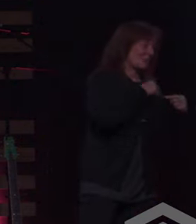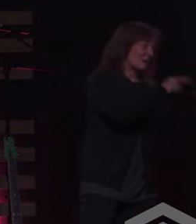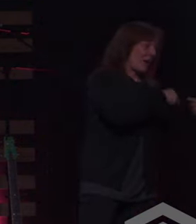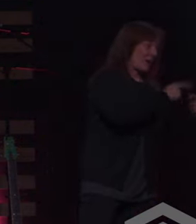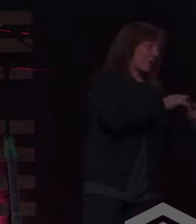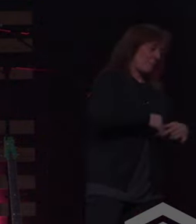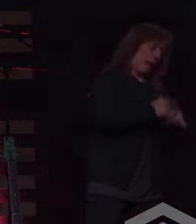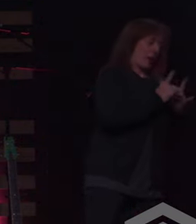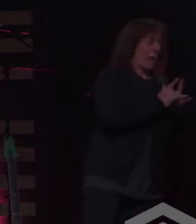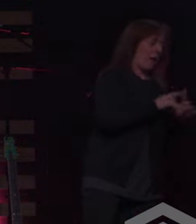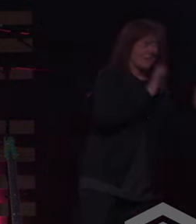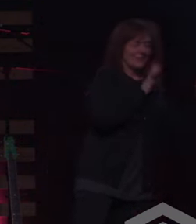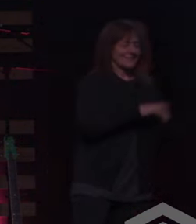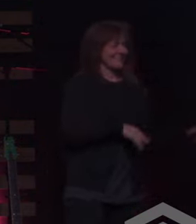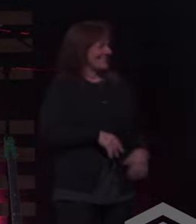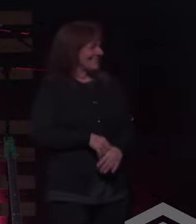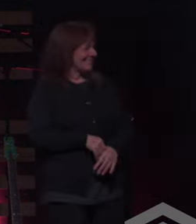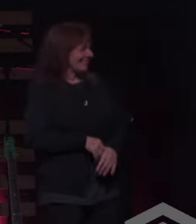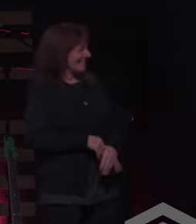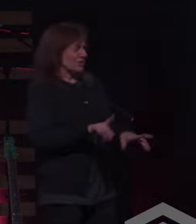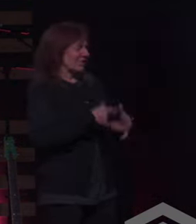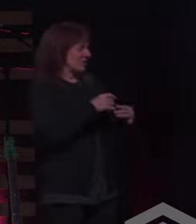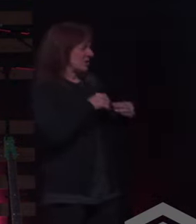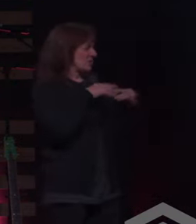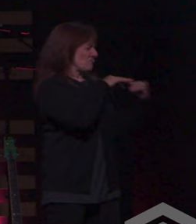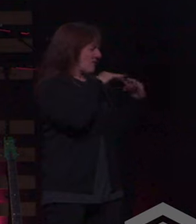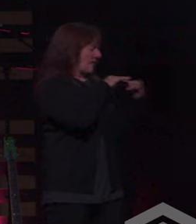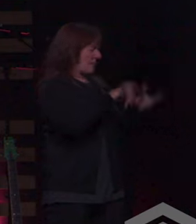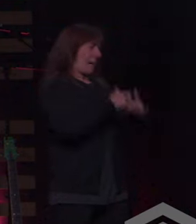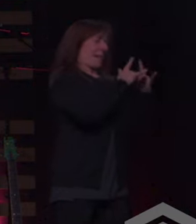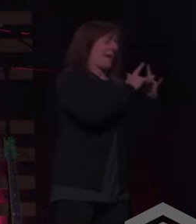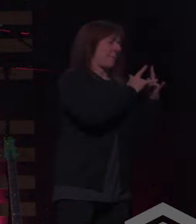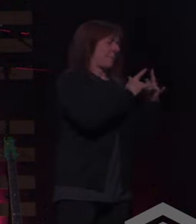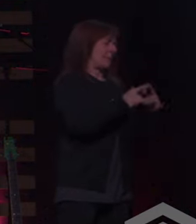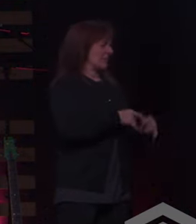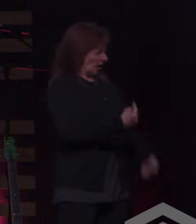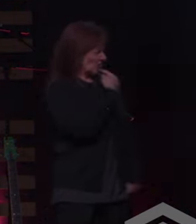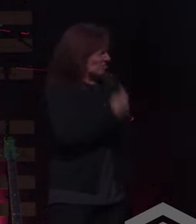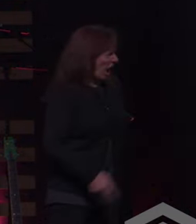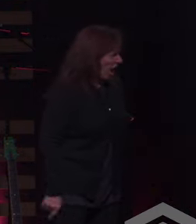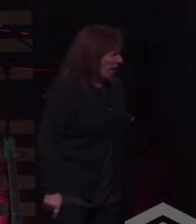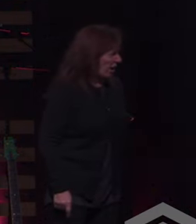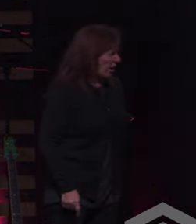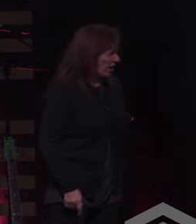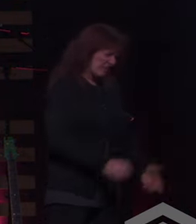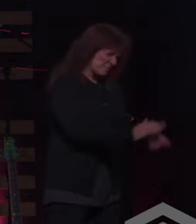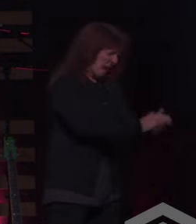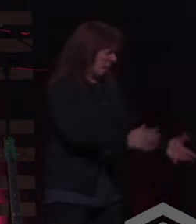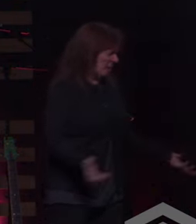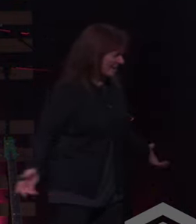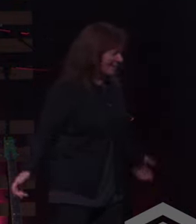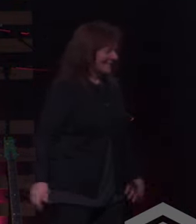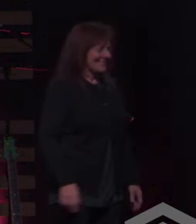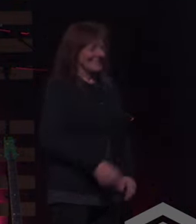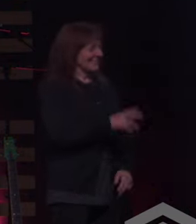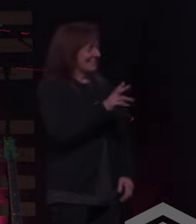got to buckle up, man. Just strap it on. It's going to suck. It's marriage, man.